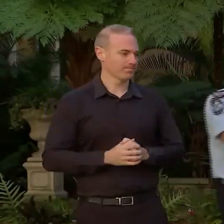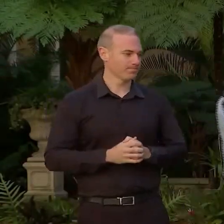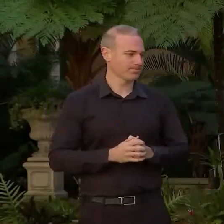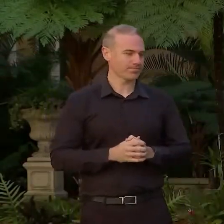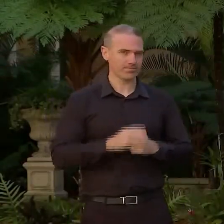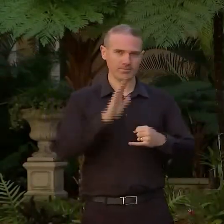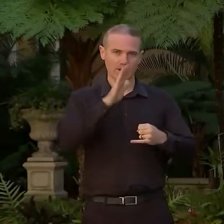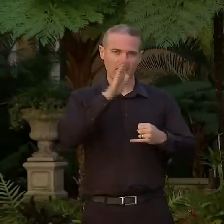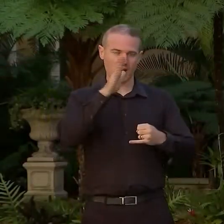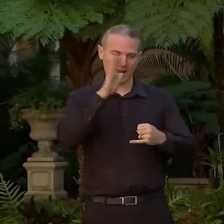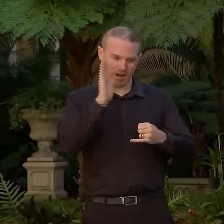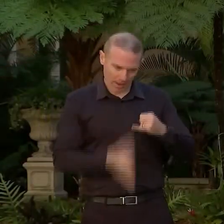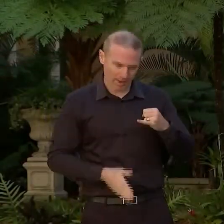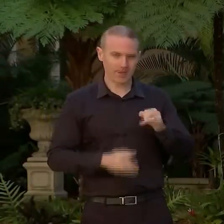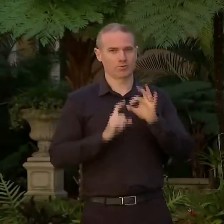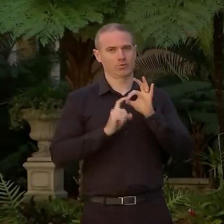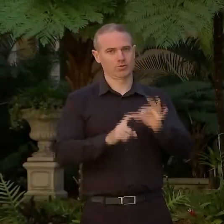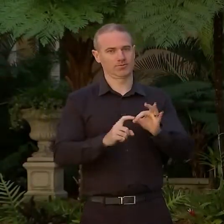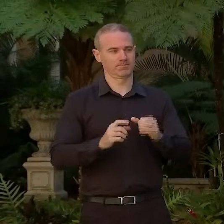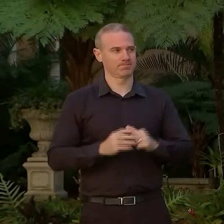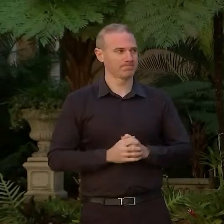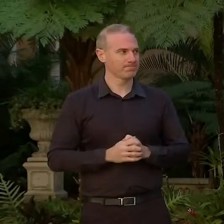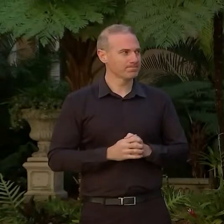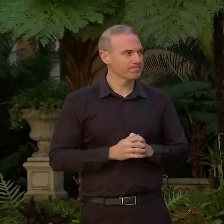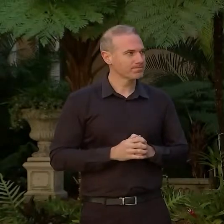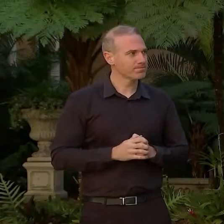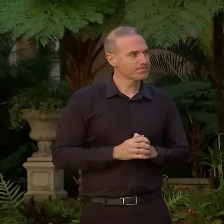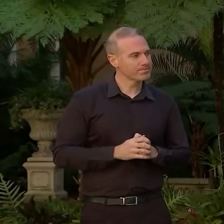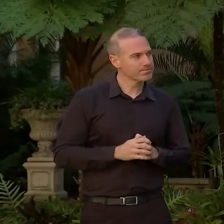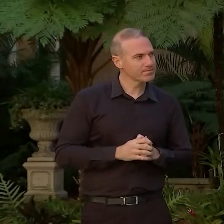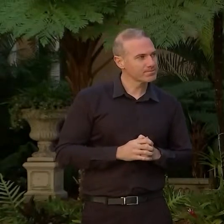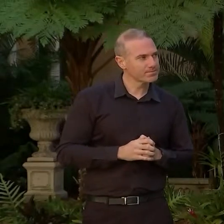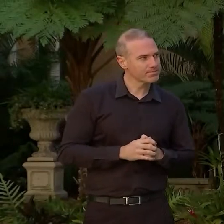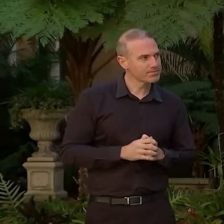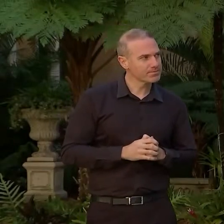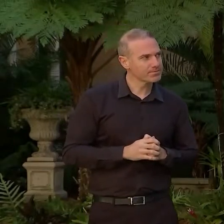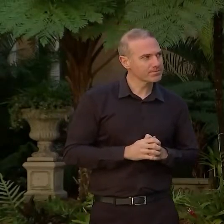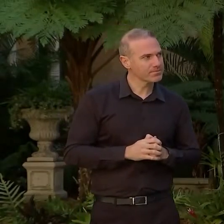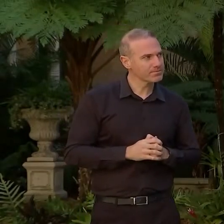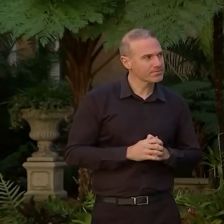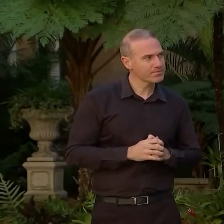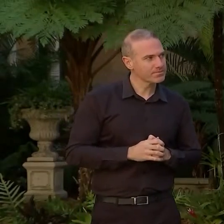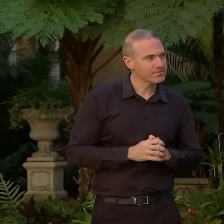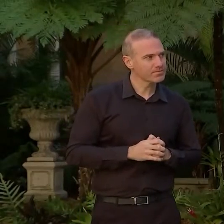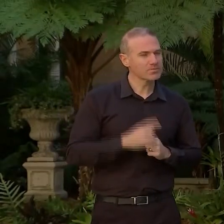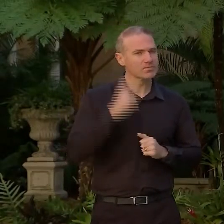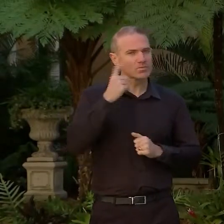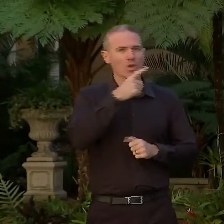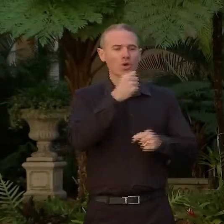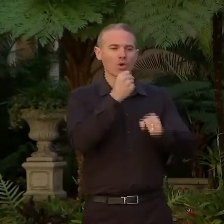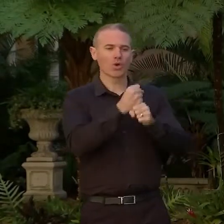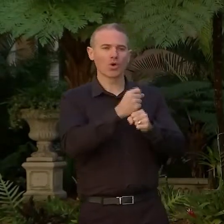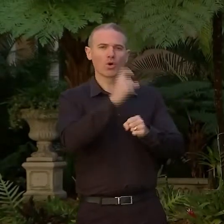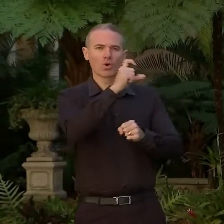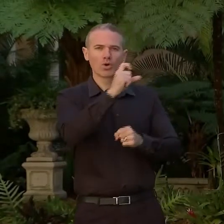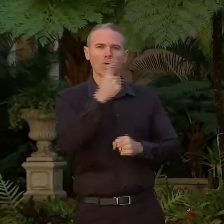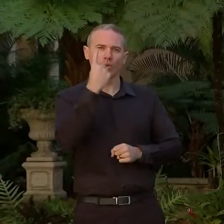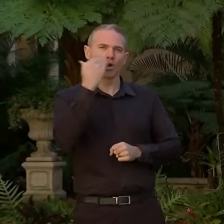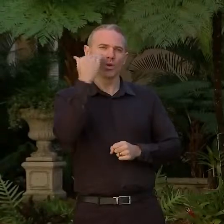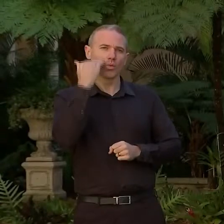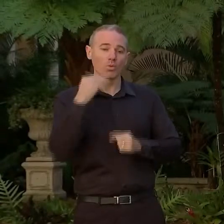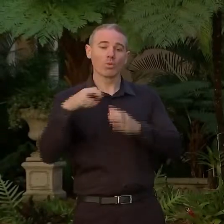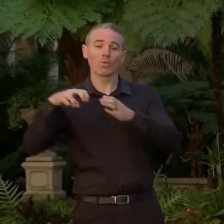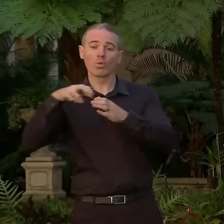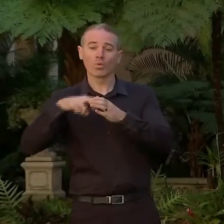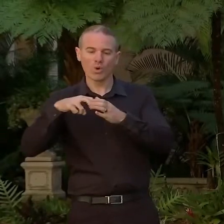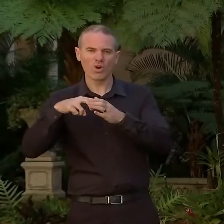Last one. Yeah, I'm just wondering if there's been any update on the quarantine basically down the Gold Coast. I think there's been a lot